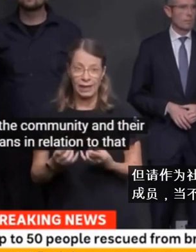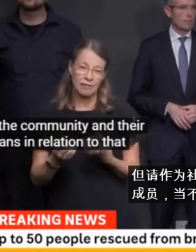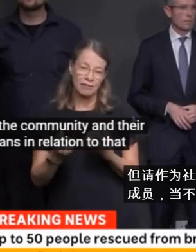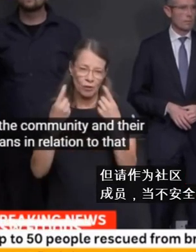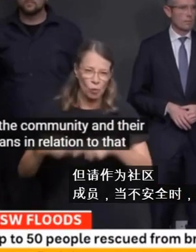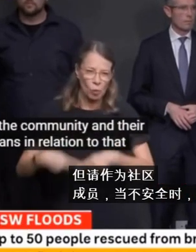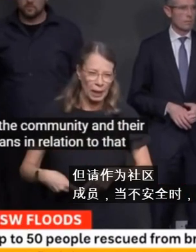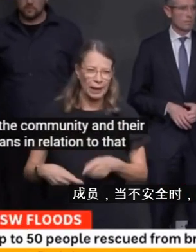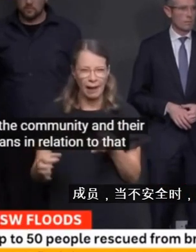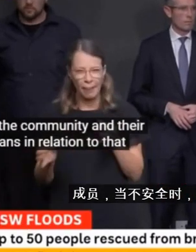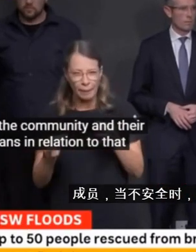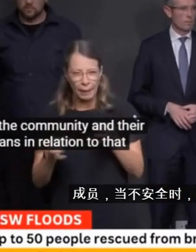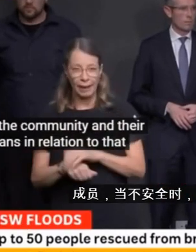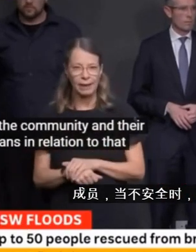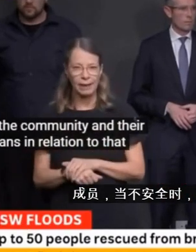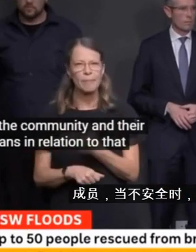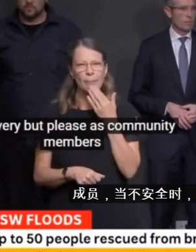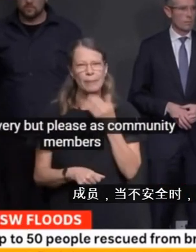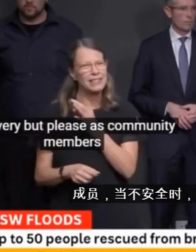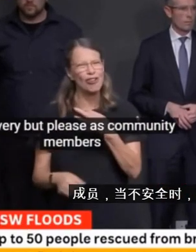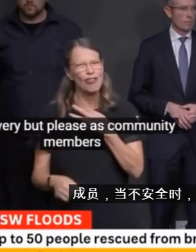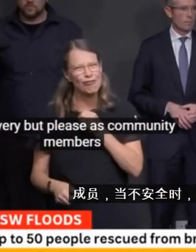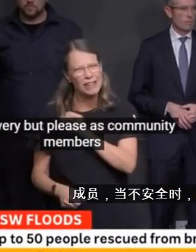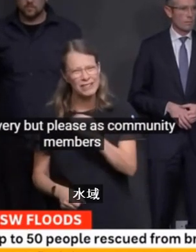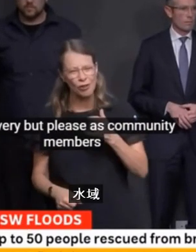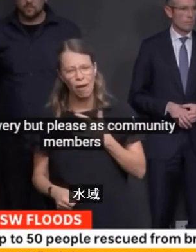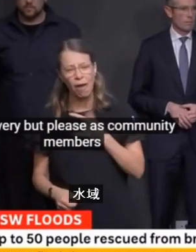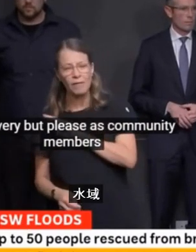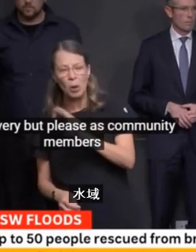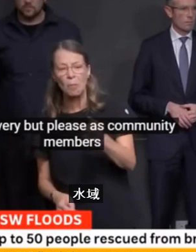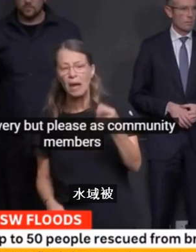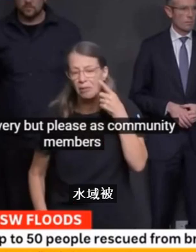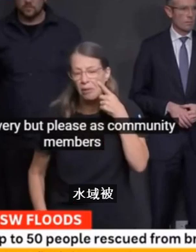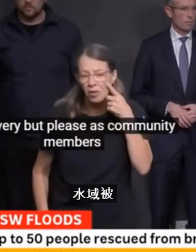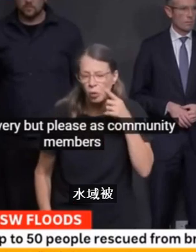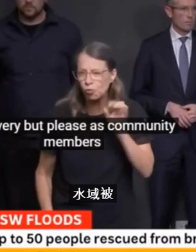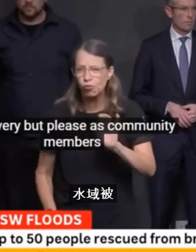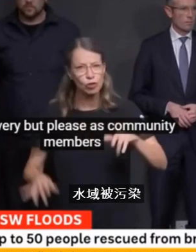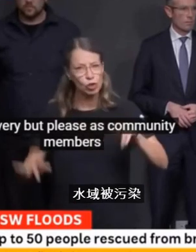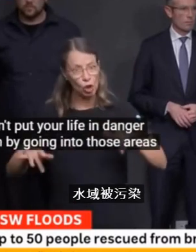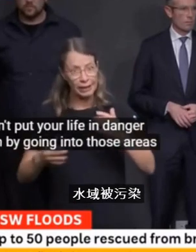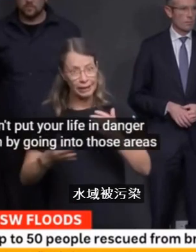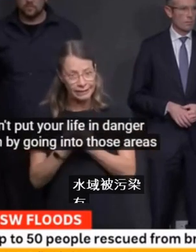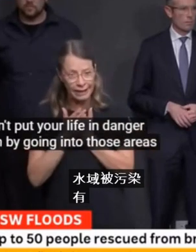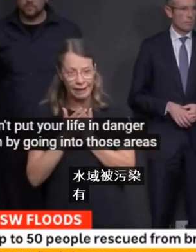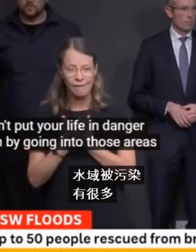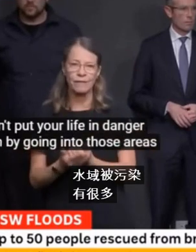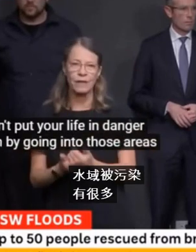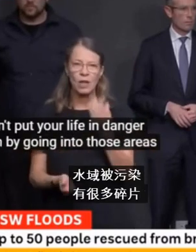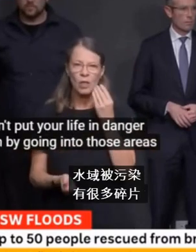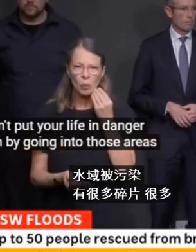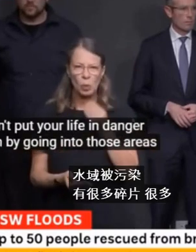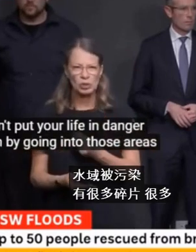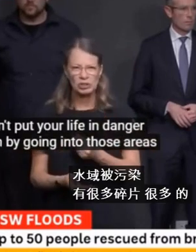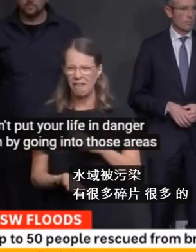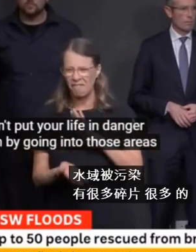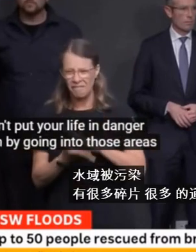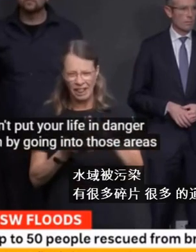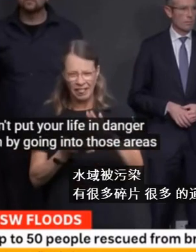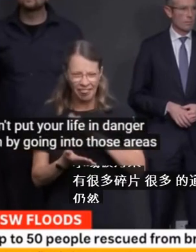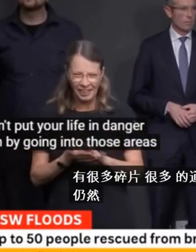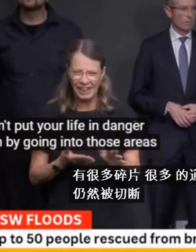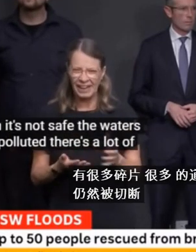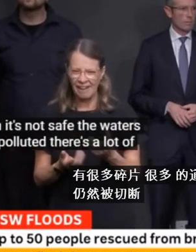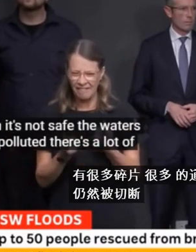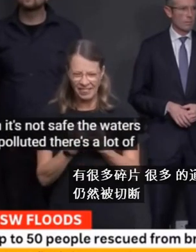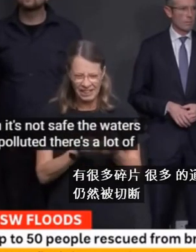don't put your life in danger again by going into those areas when it's not safe. The waters are polluted, there's a lot of debris, a lot of